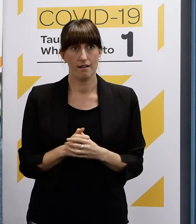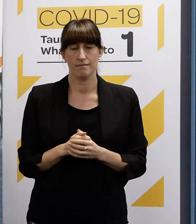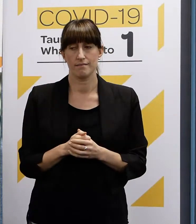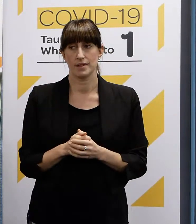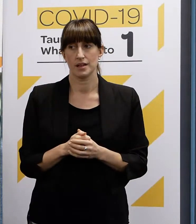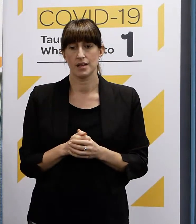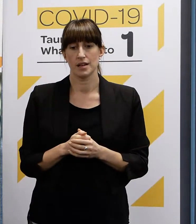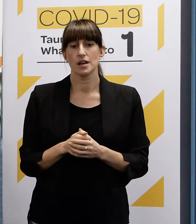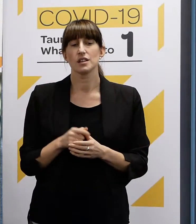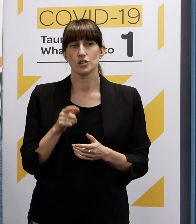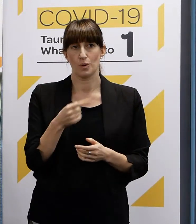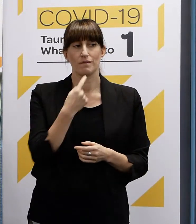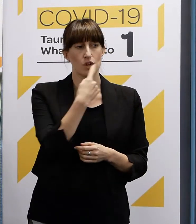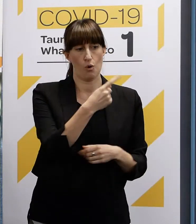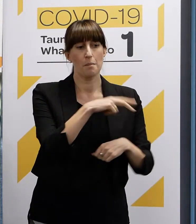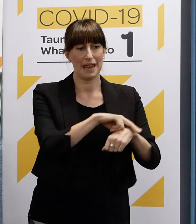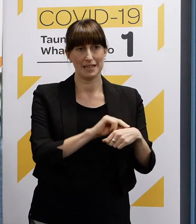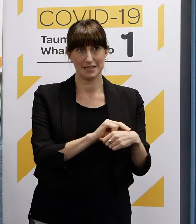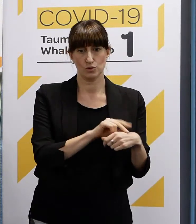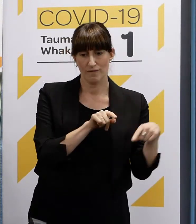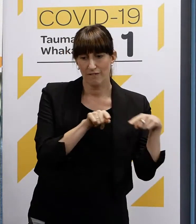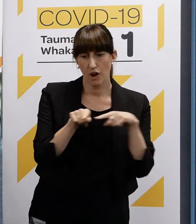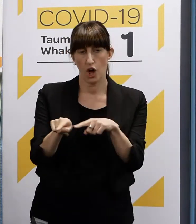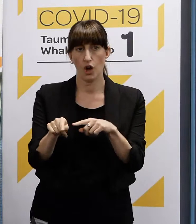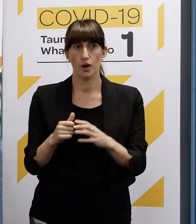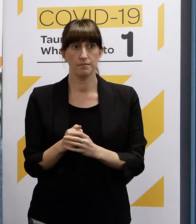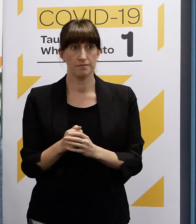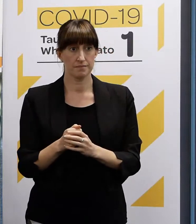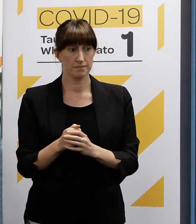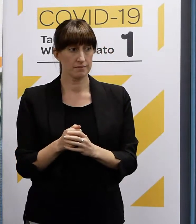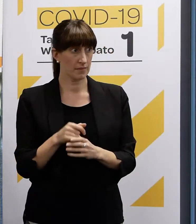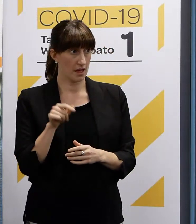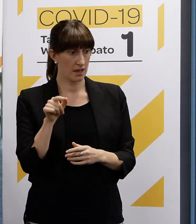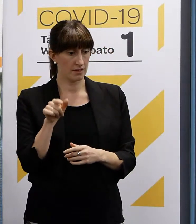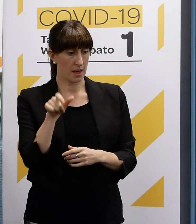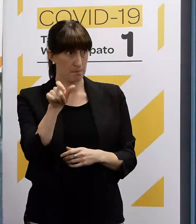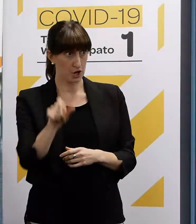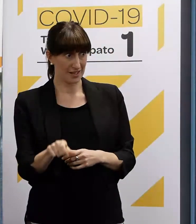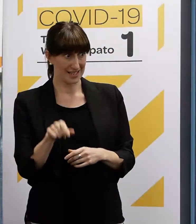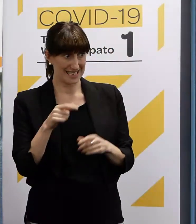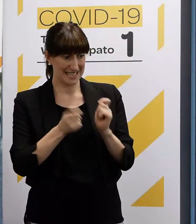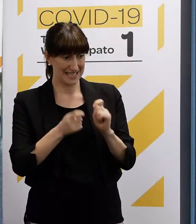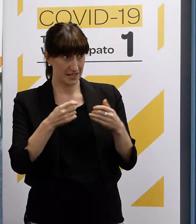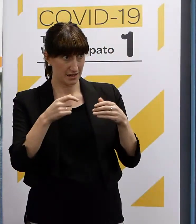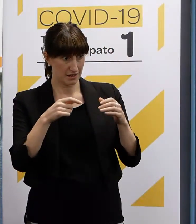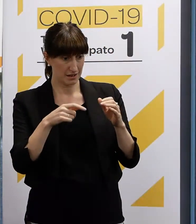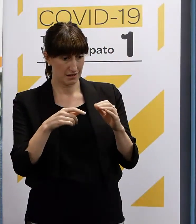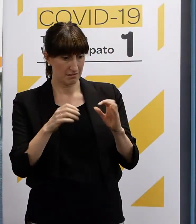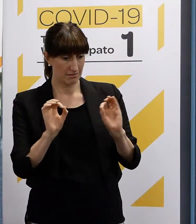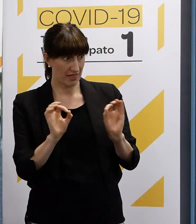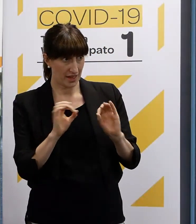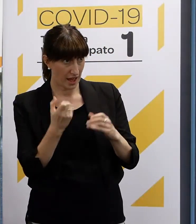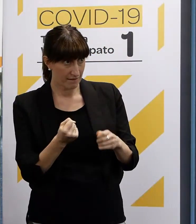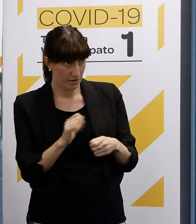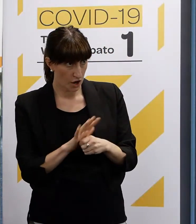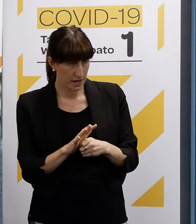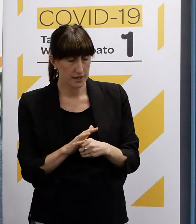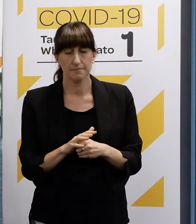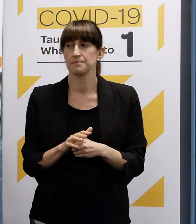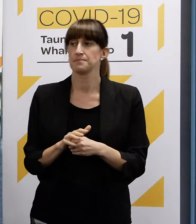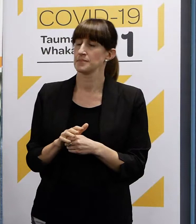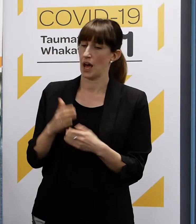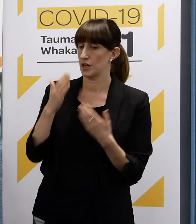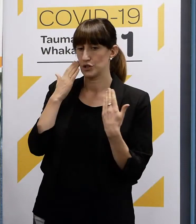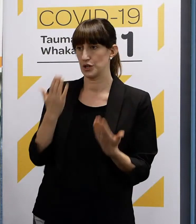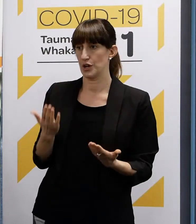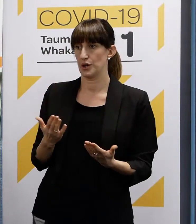to enforcement. Is the test negative? Is the result coming I'm not in a position to provide an answer So to that means that. potentially there's someone who might have